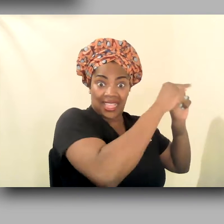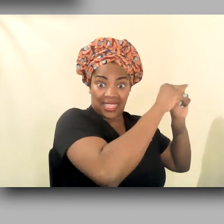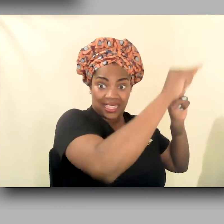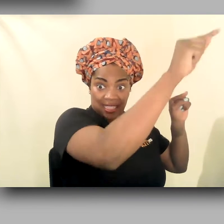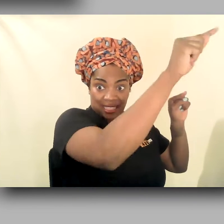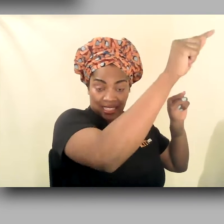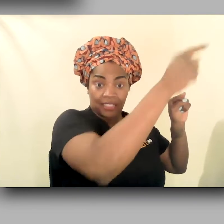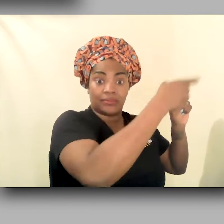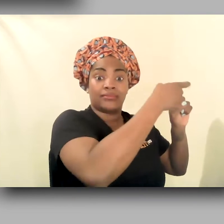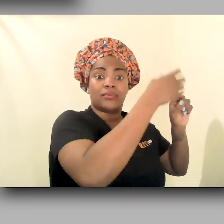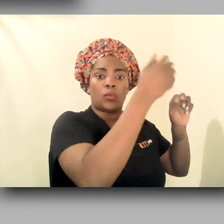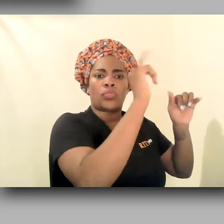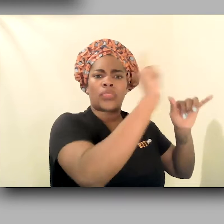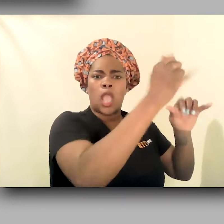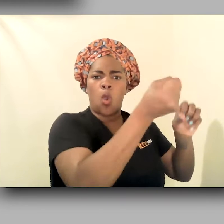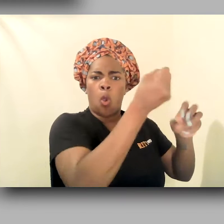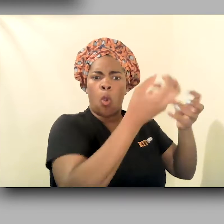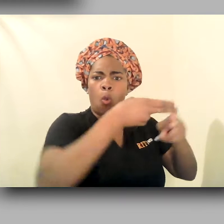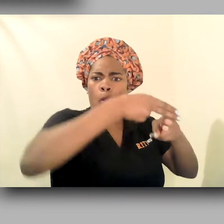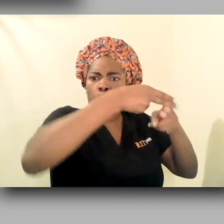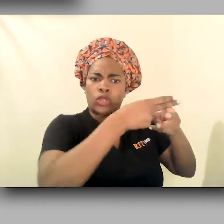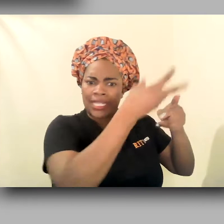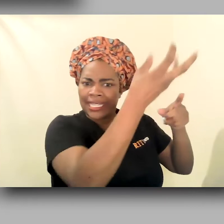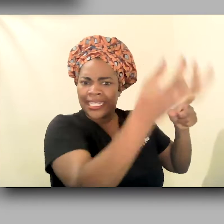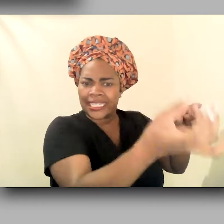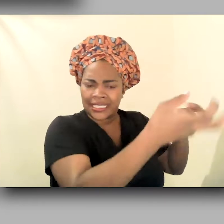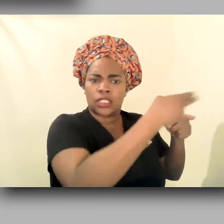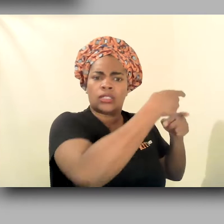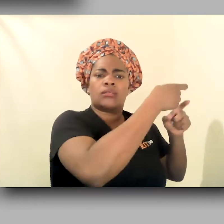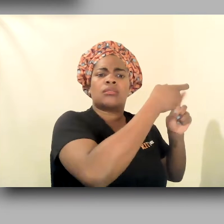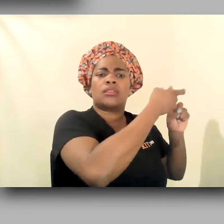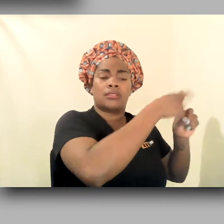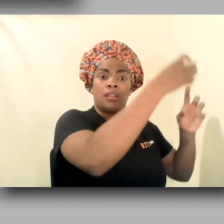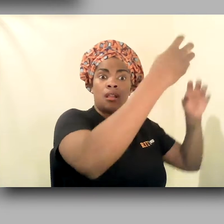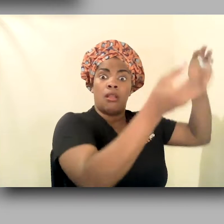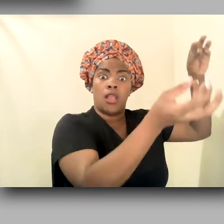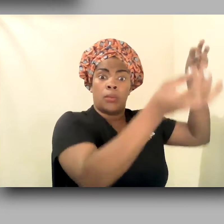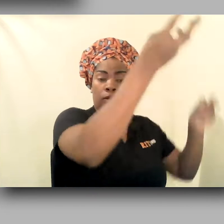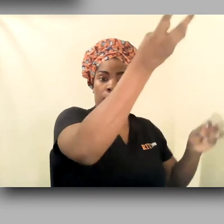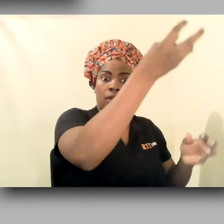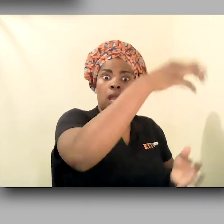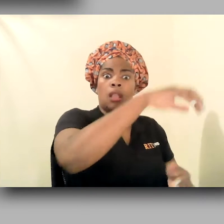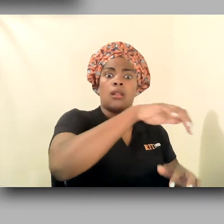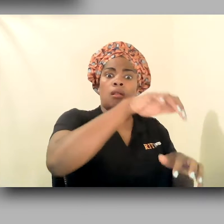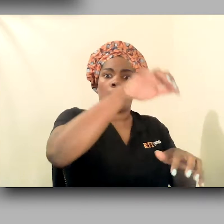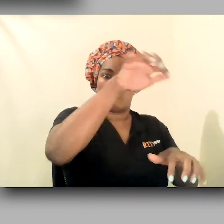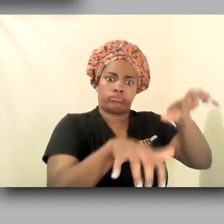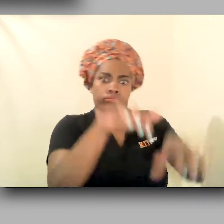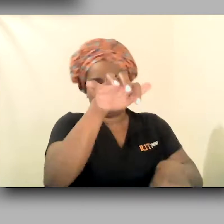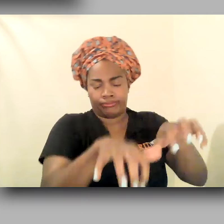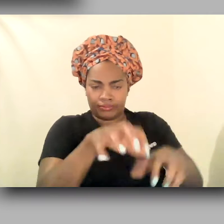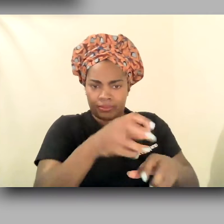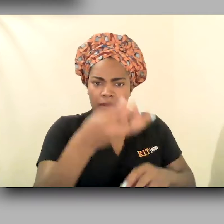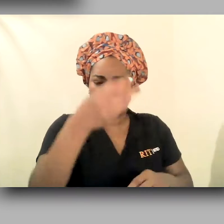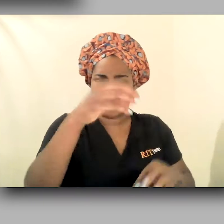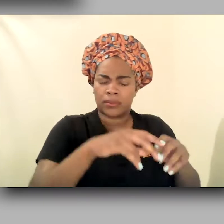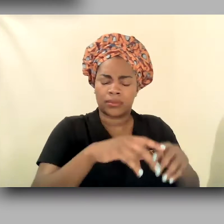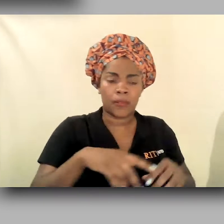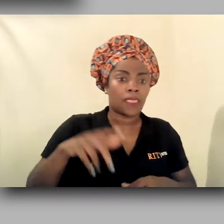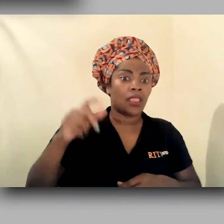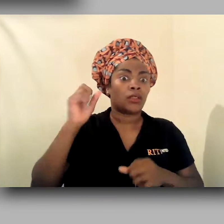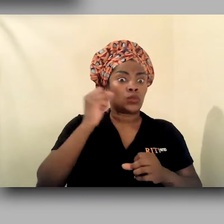And then that held the weight, and the weight dropped, and it dropped onto like a typewriter kind of